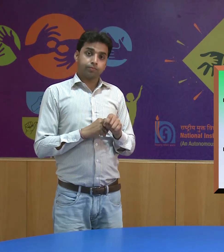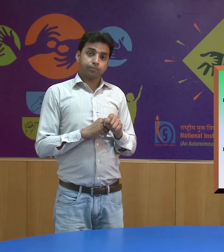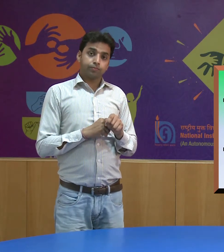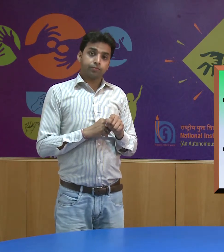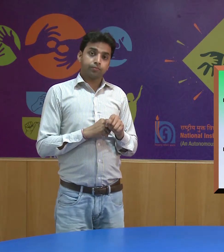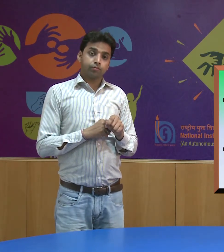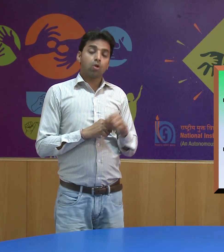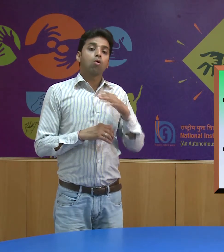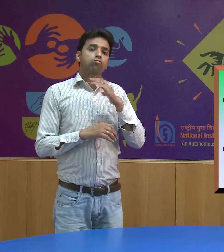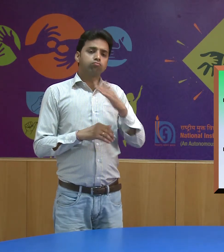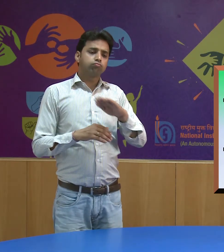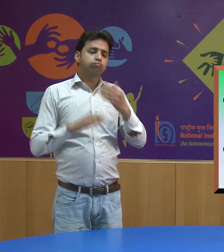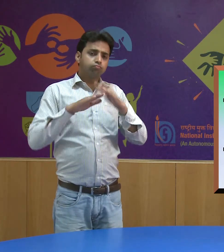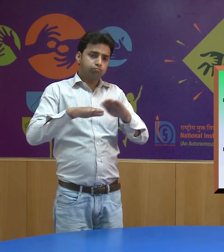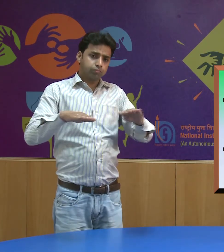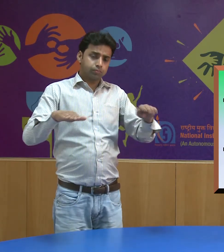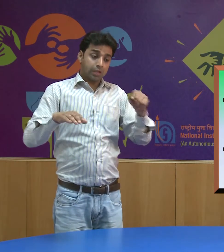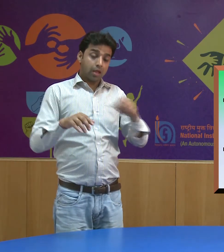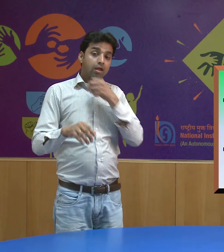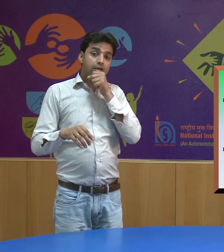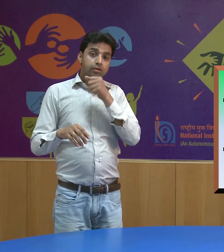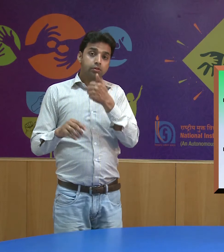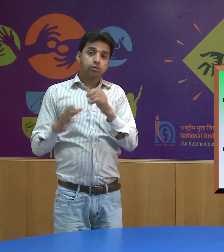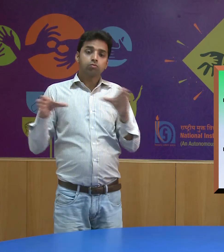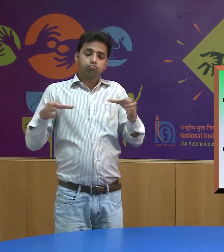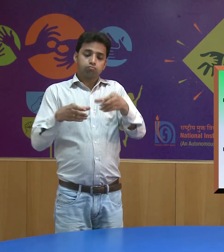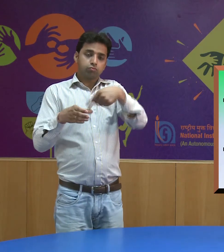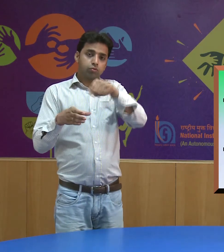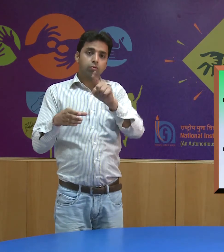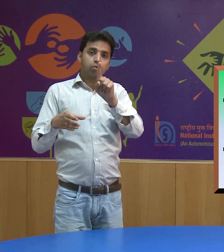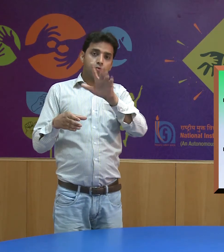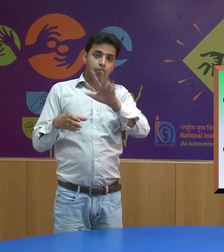for the children in the age group of 15 to 16 years,